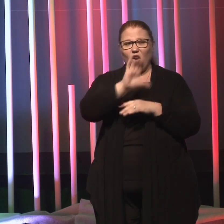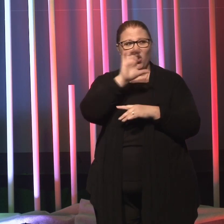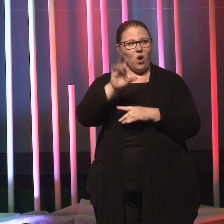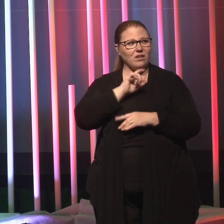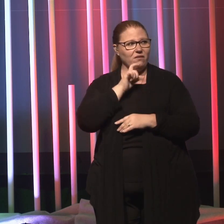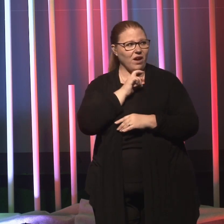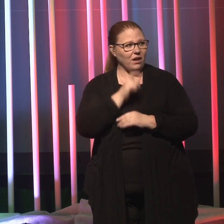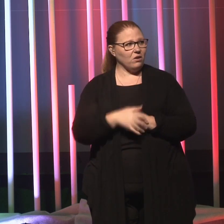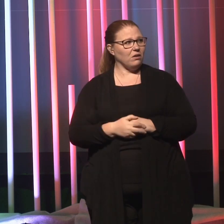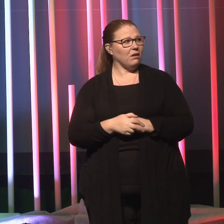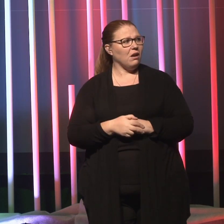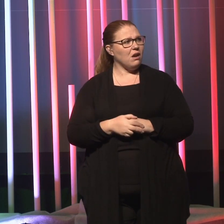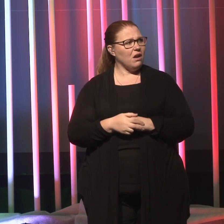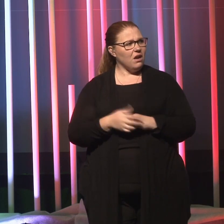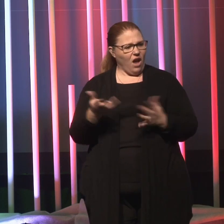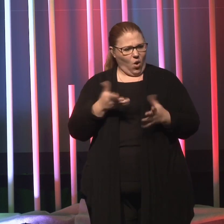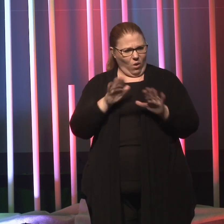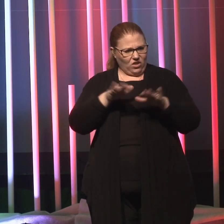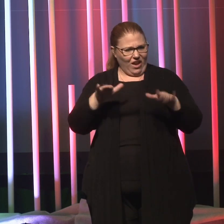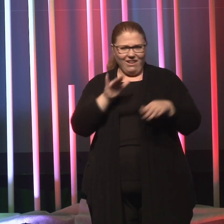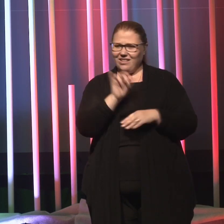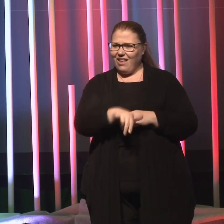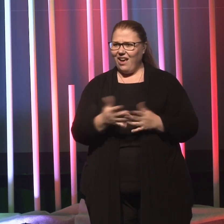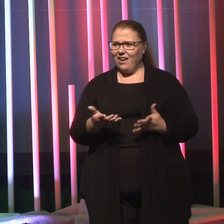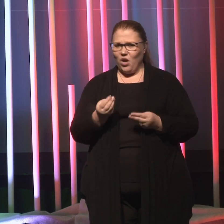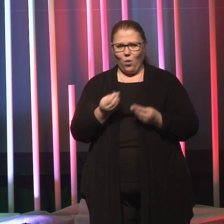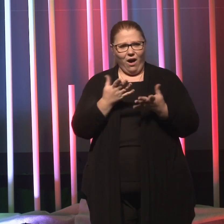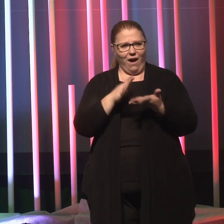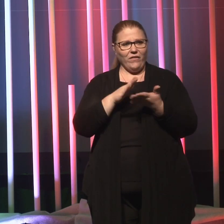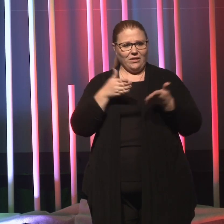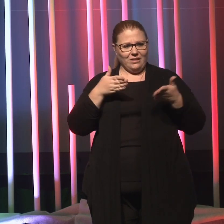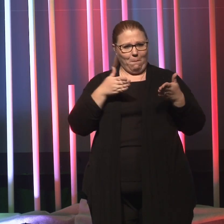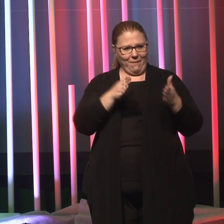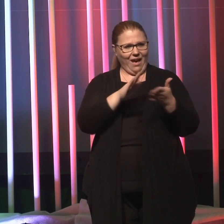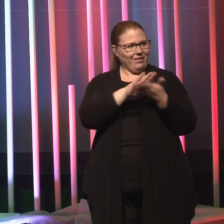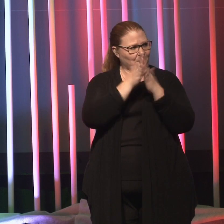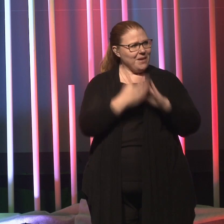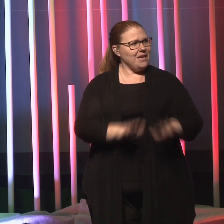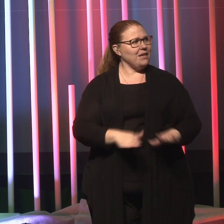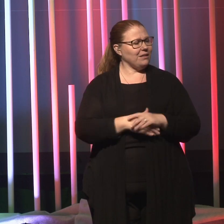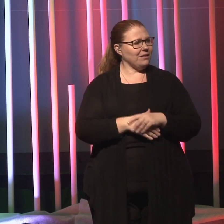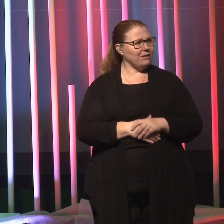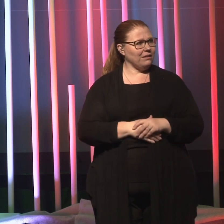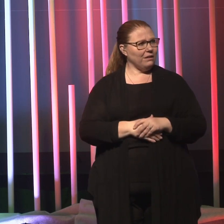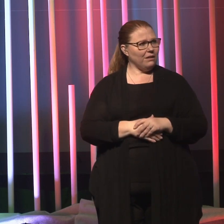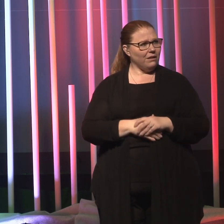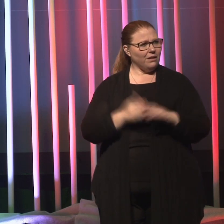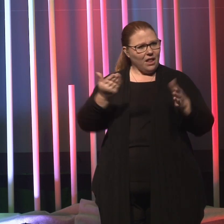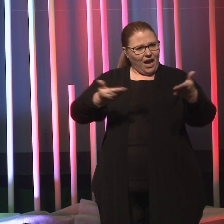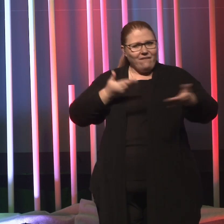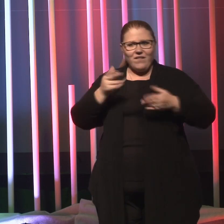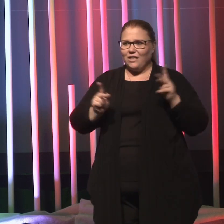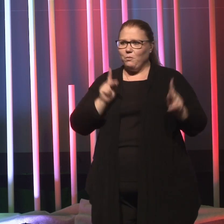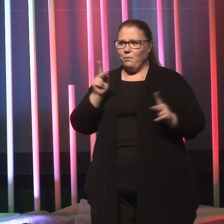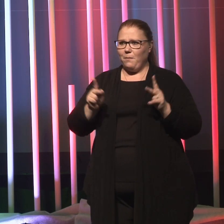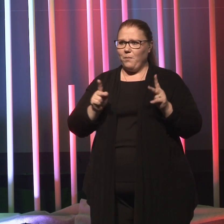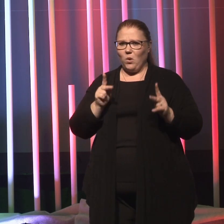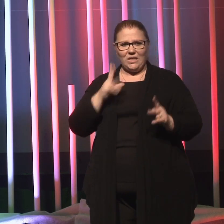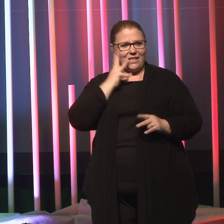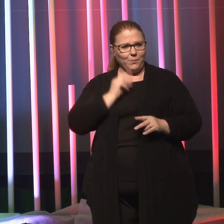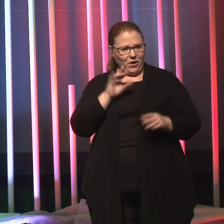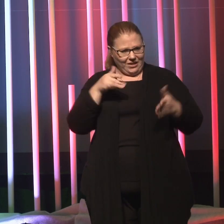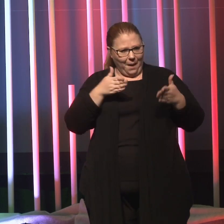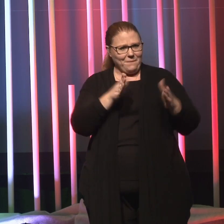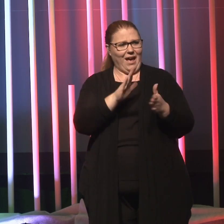What child is this? It's a child who offers a path to peace and who invites people to walk that path to